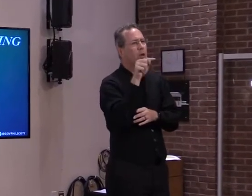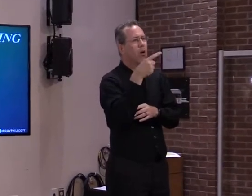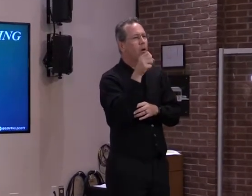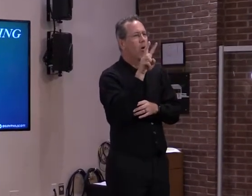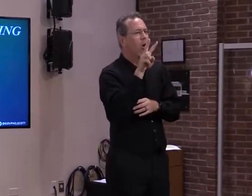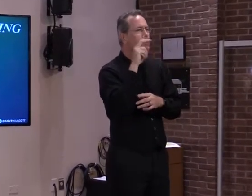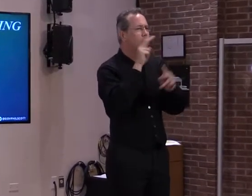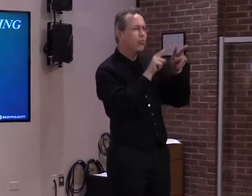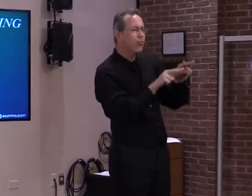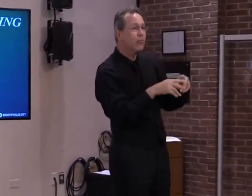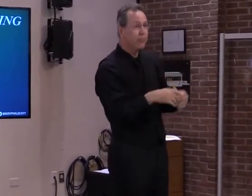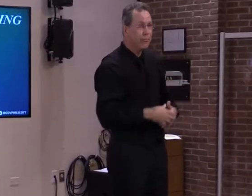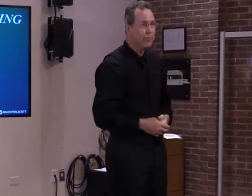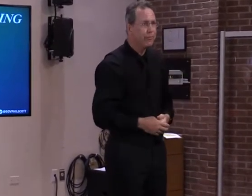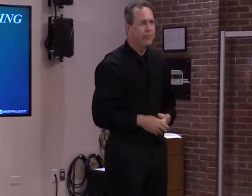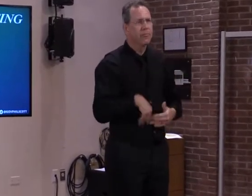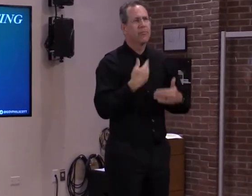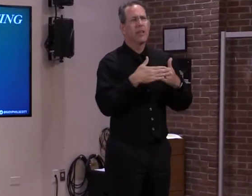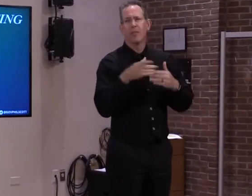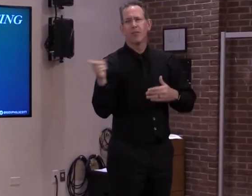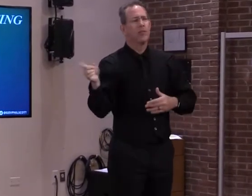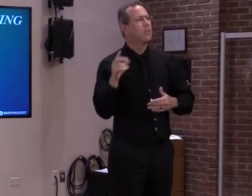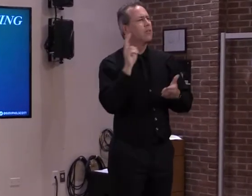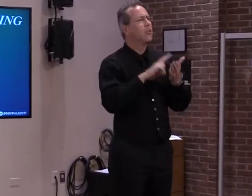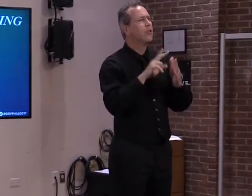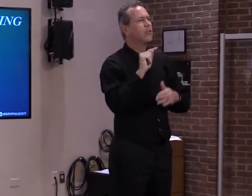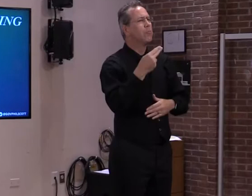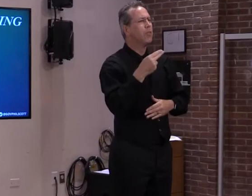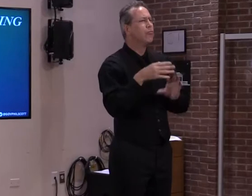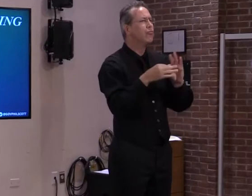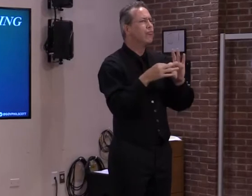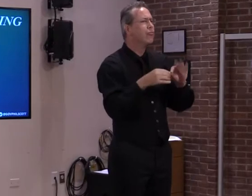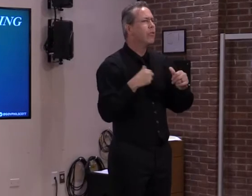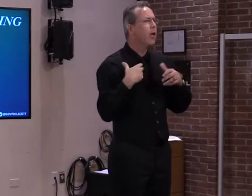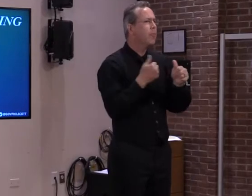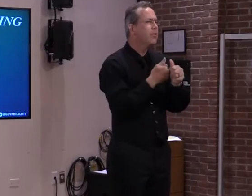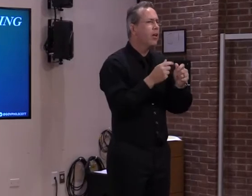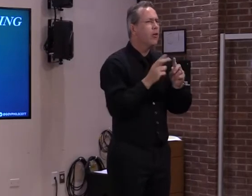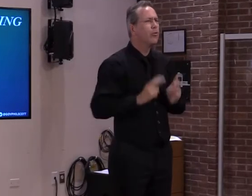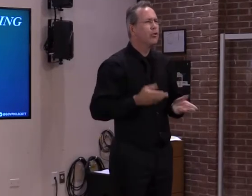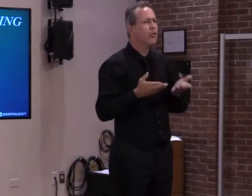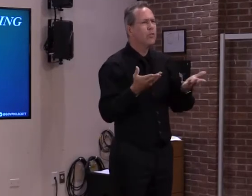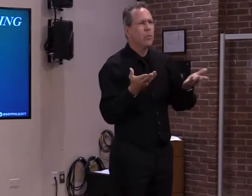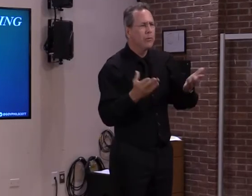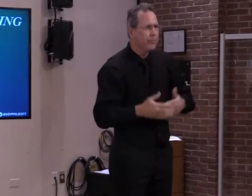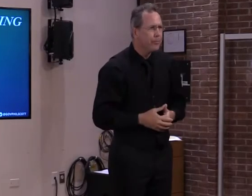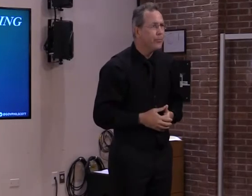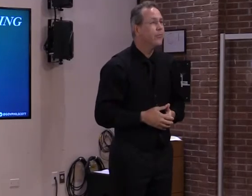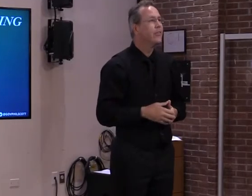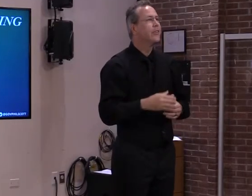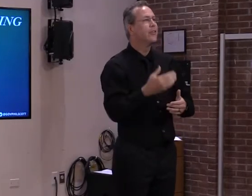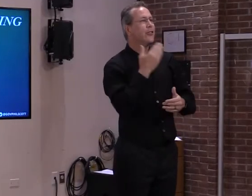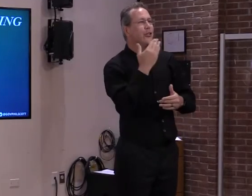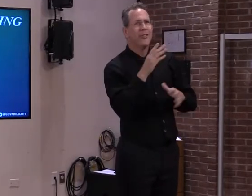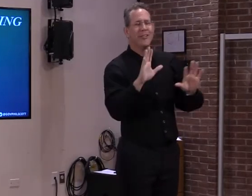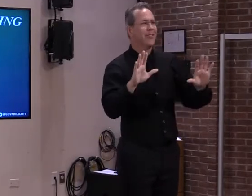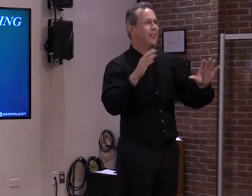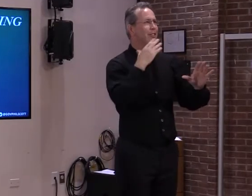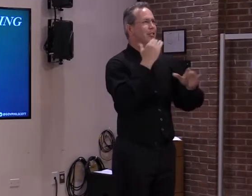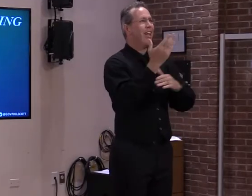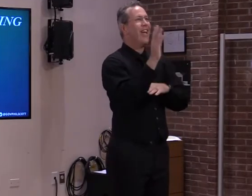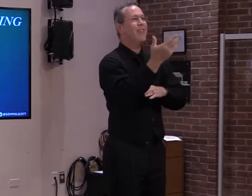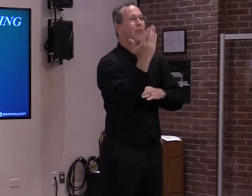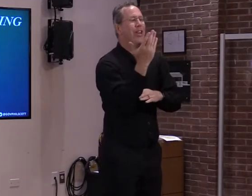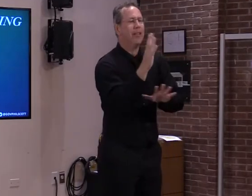Thank you, Commissioner Pichek, and good morning, everyone, or good afternoon now. I'm so used to 11 o'clock start. As the